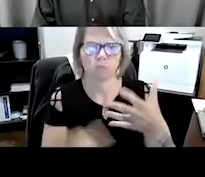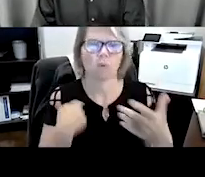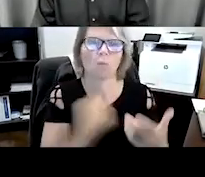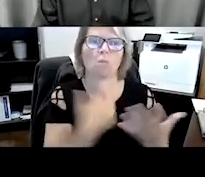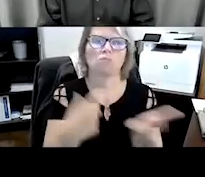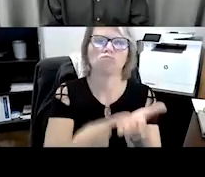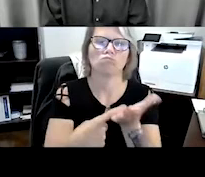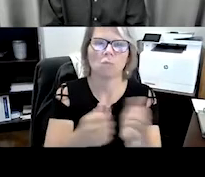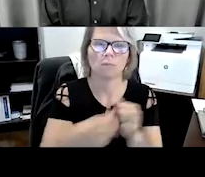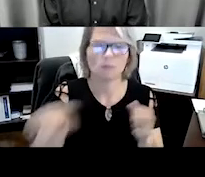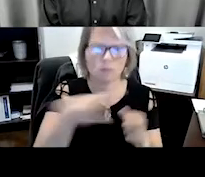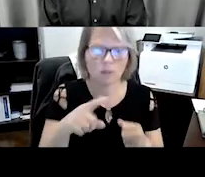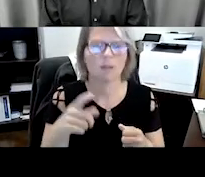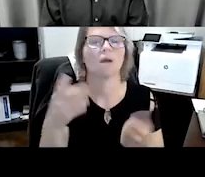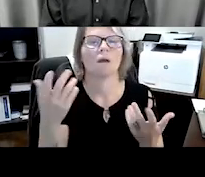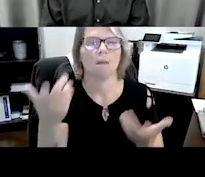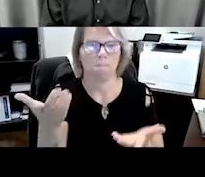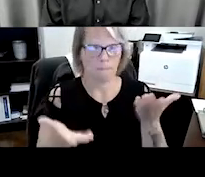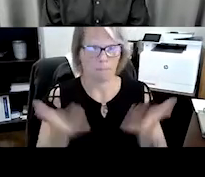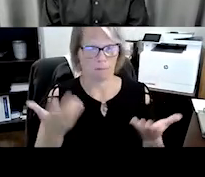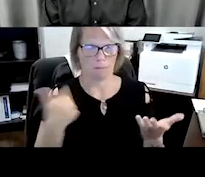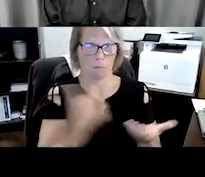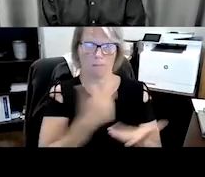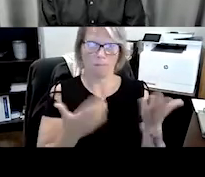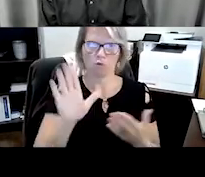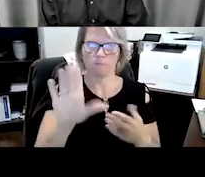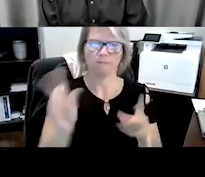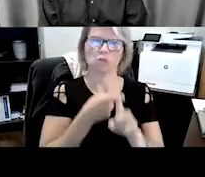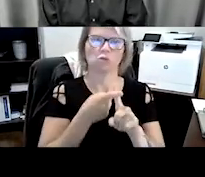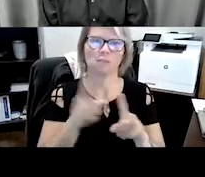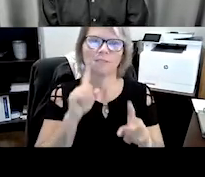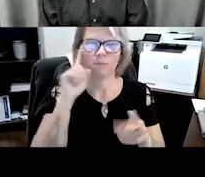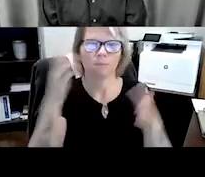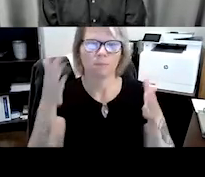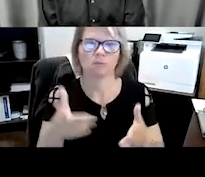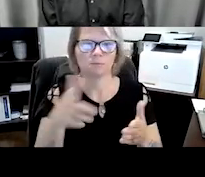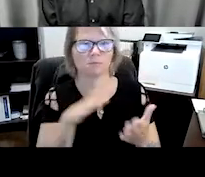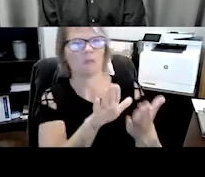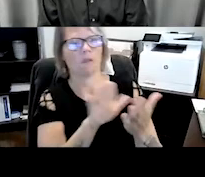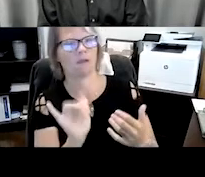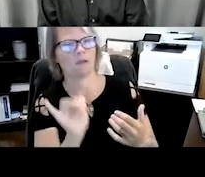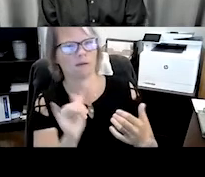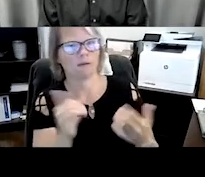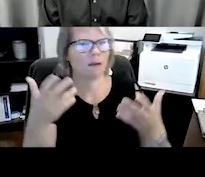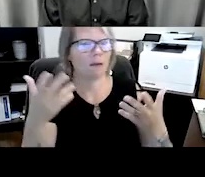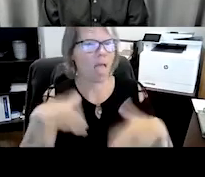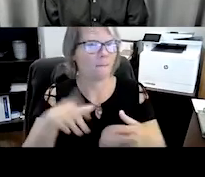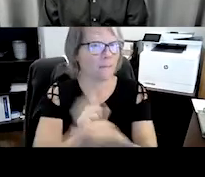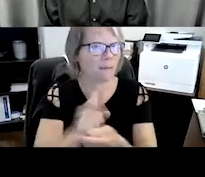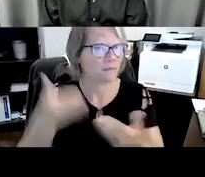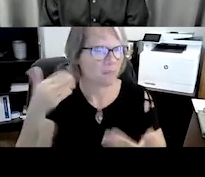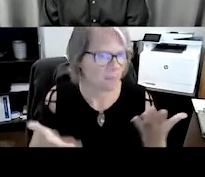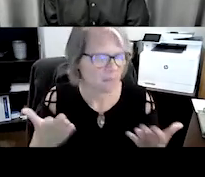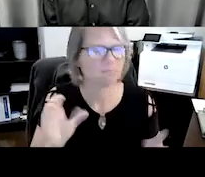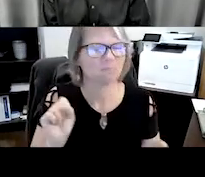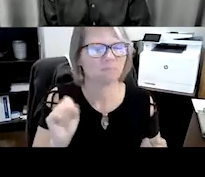And Christy is saying, well, we've got a list of topics we'll be covering this morning. And we may be the first deaf